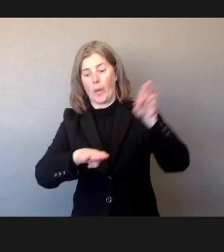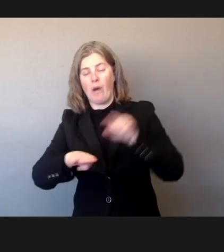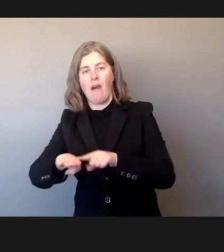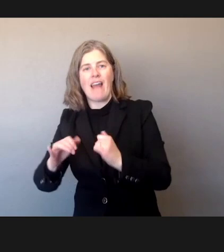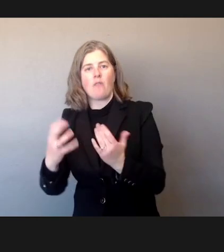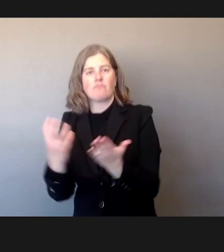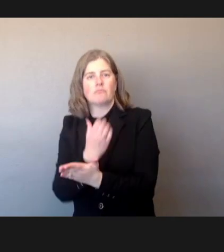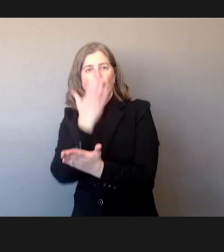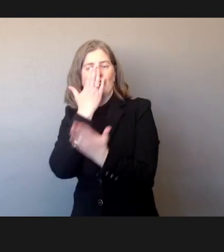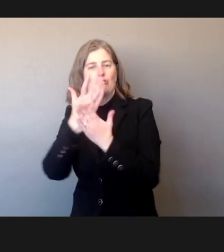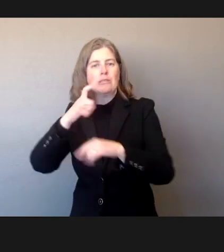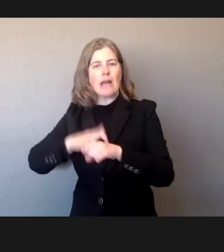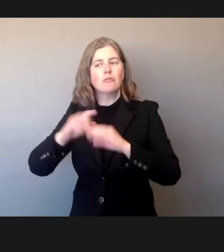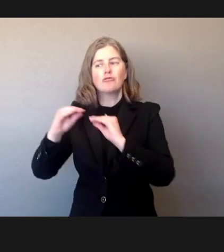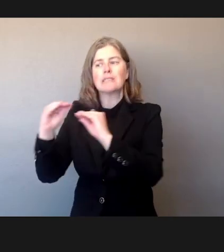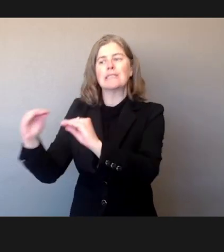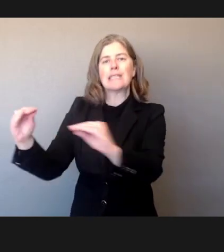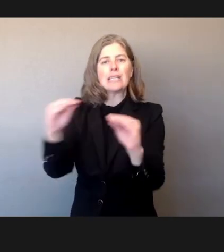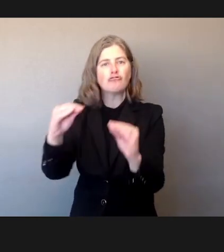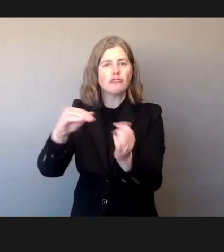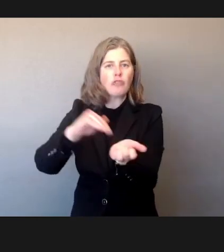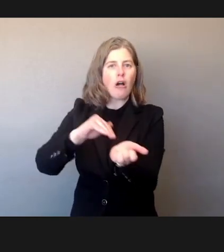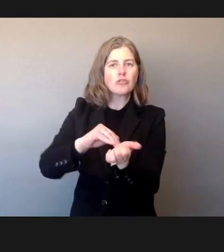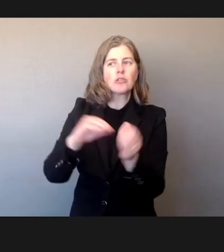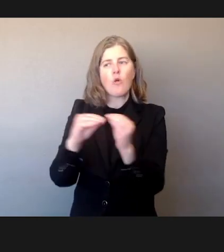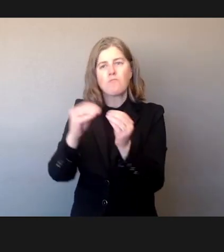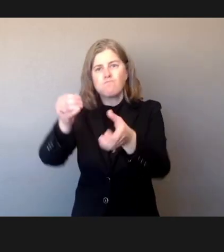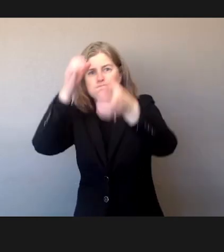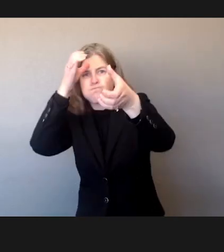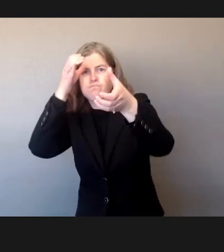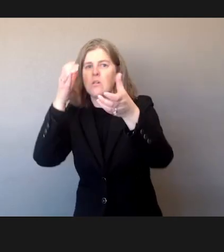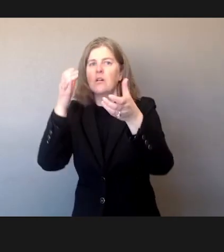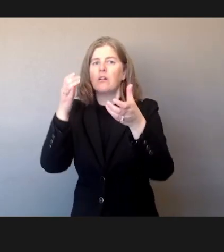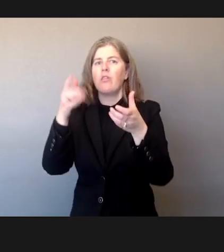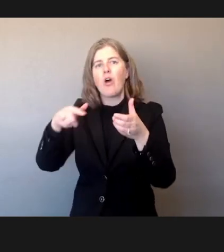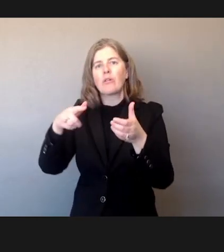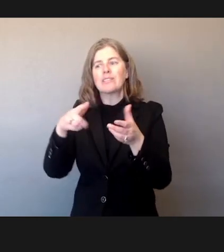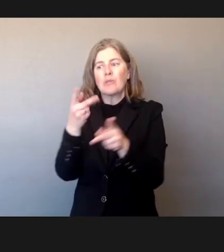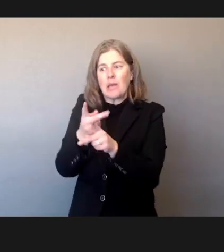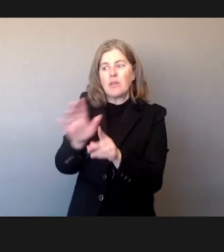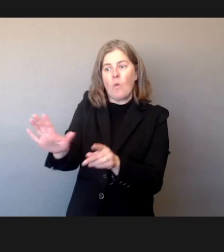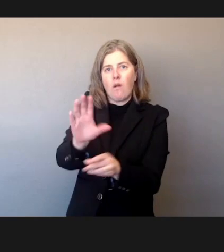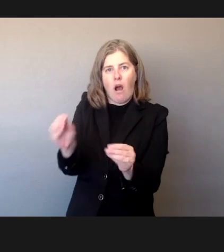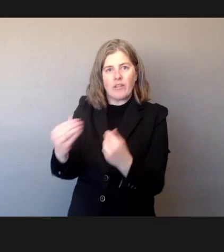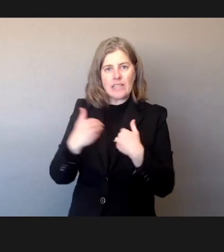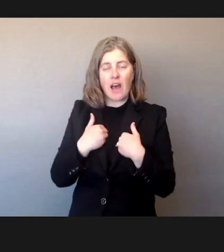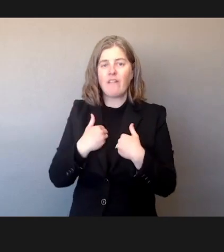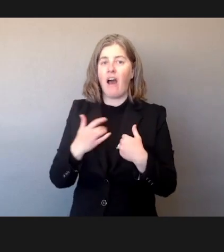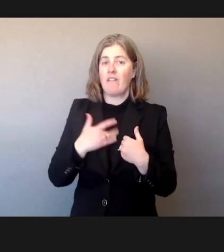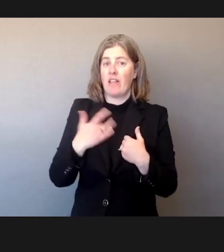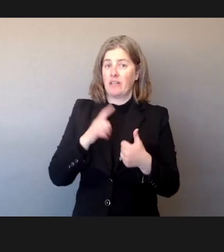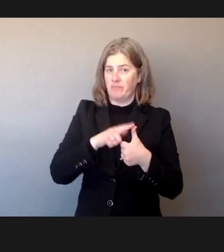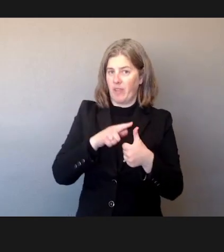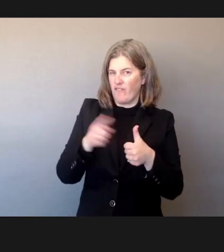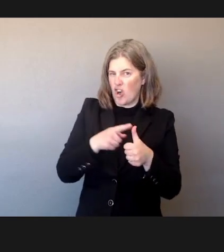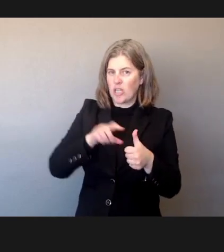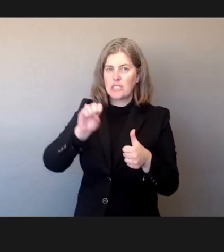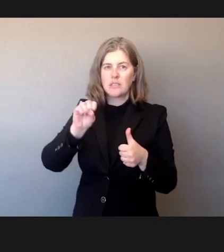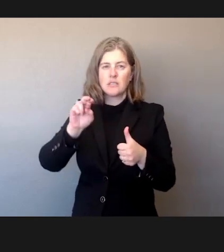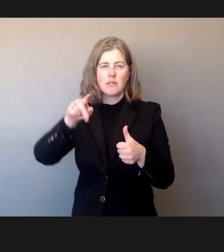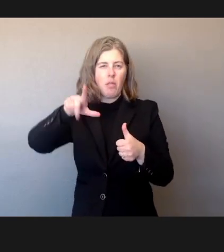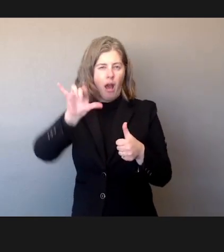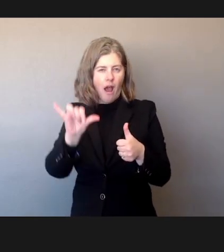to do some education for providers, even getting it into offices. And so I think supply should be able